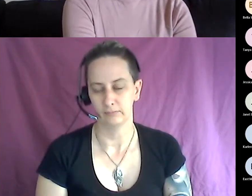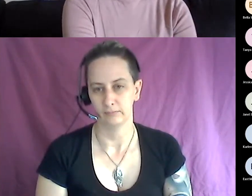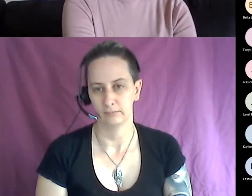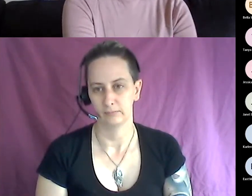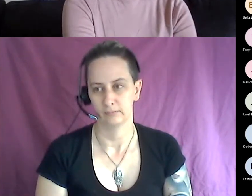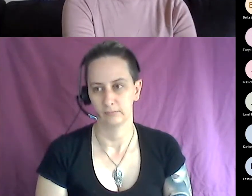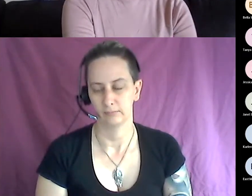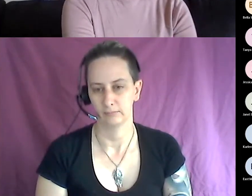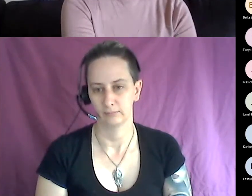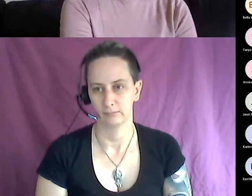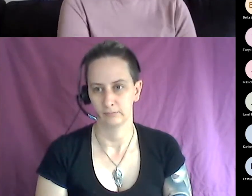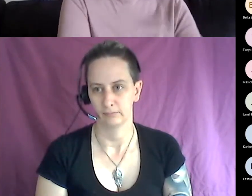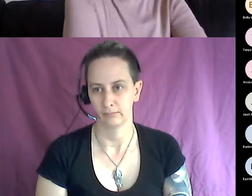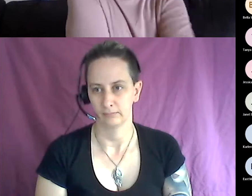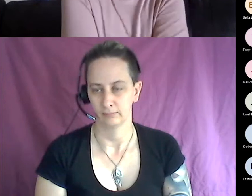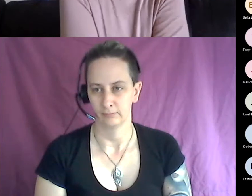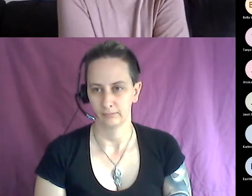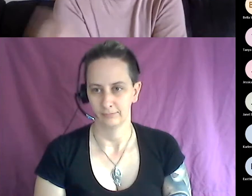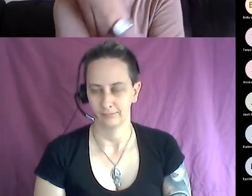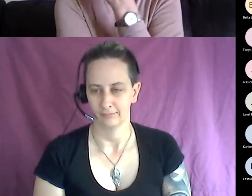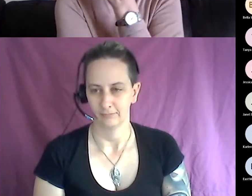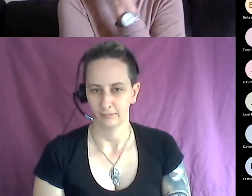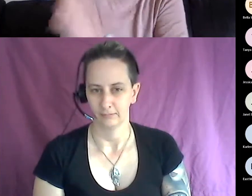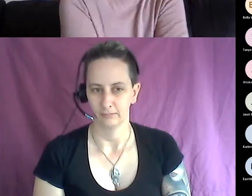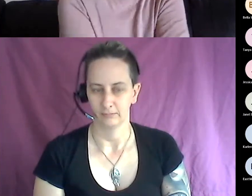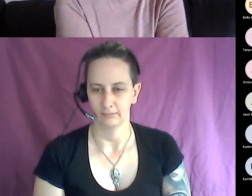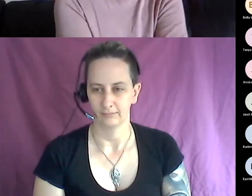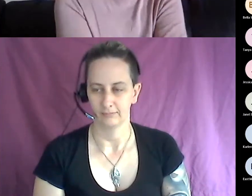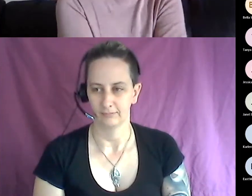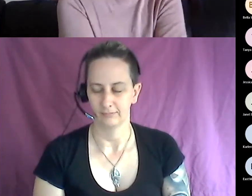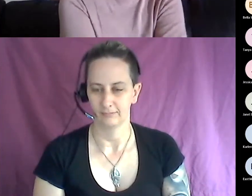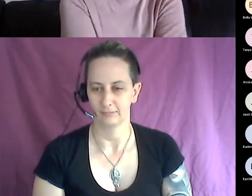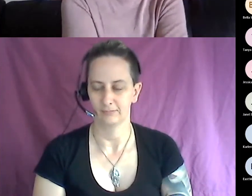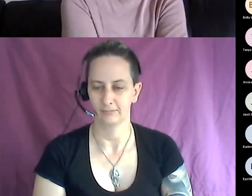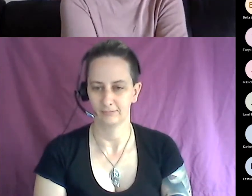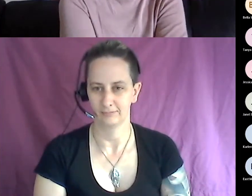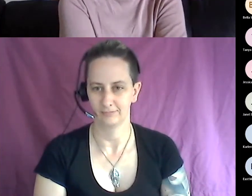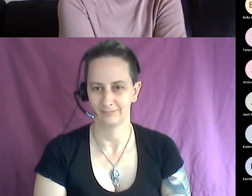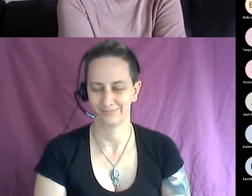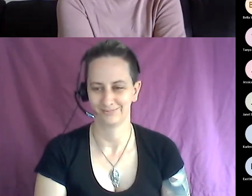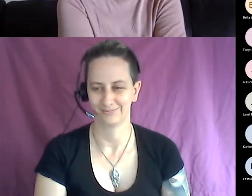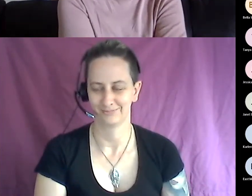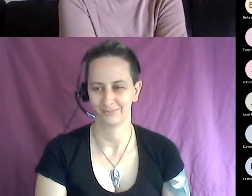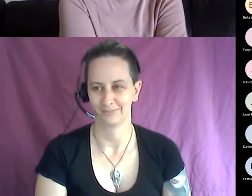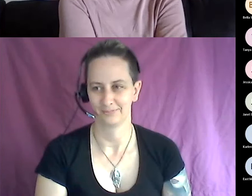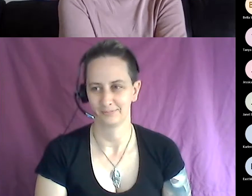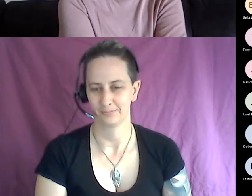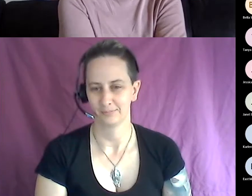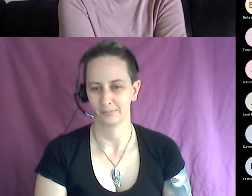And Emily, I think you've got your hand up again. Sorry, this is a question, this one. So I was looking up some fringe